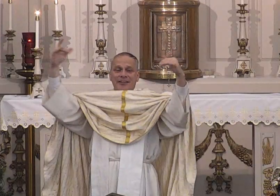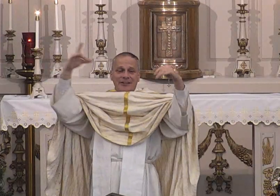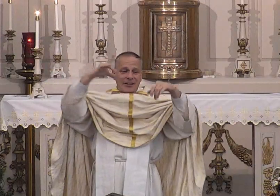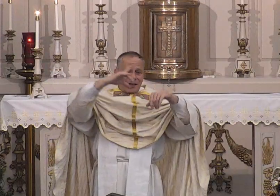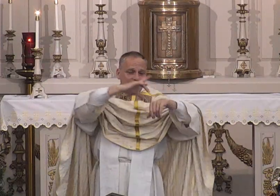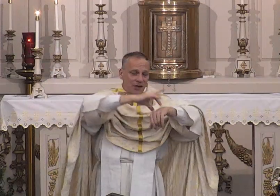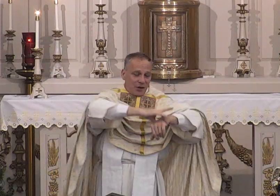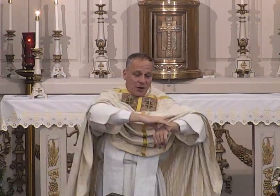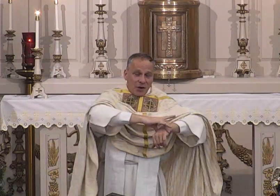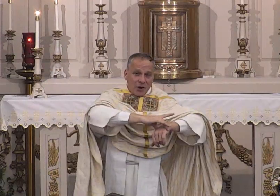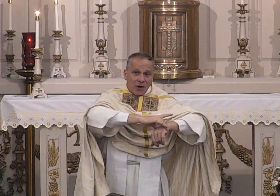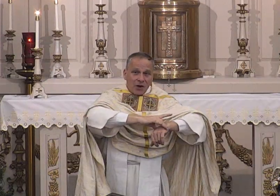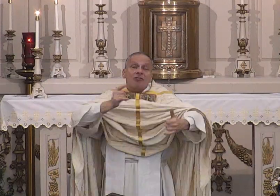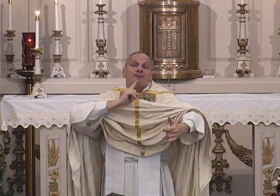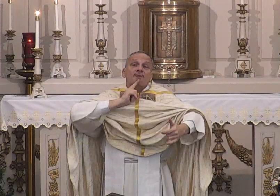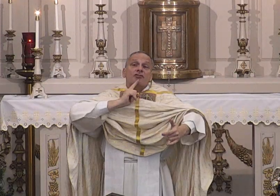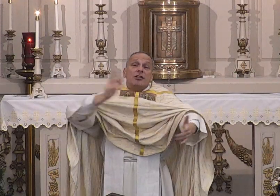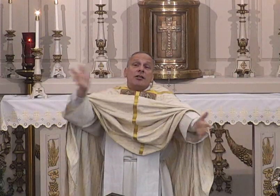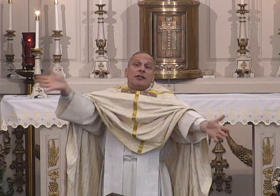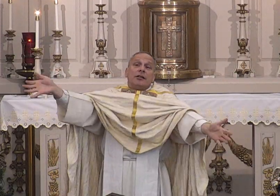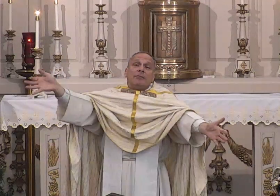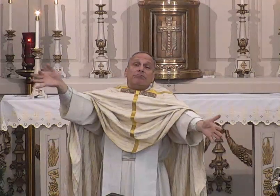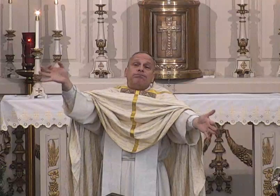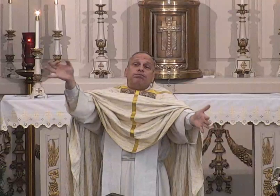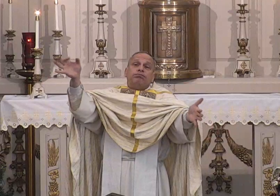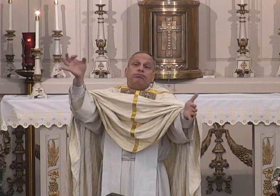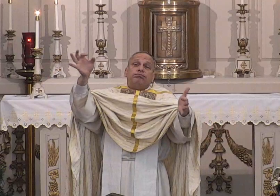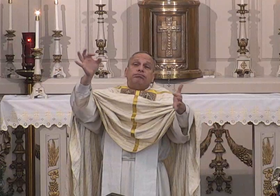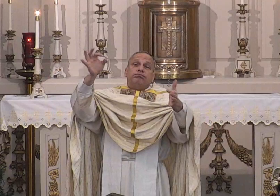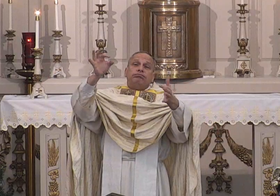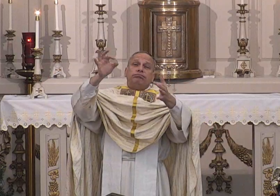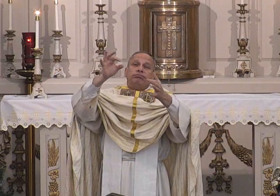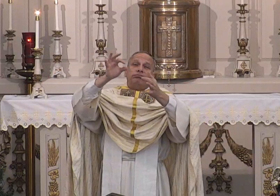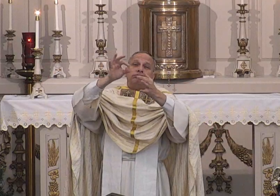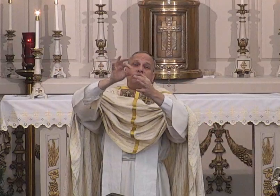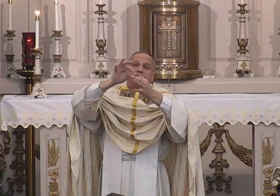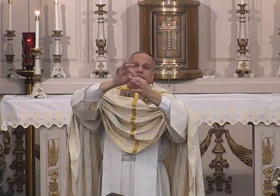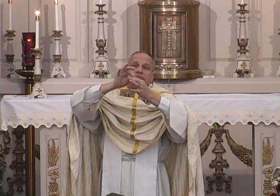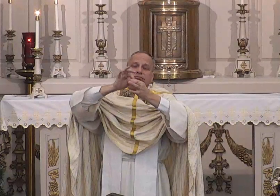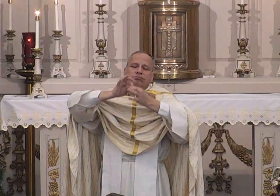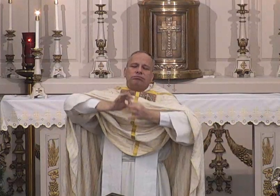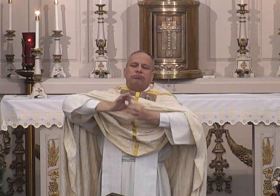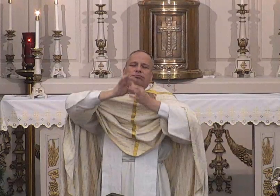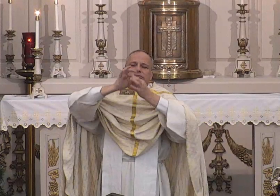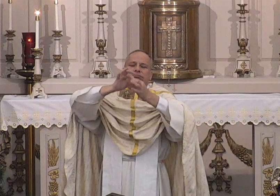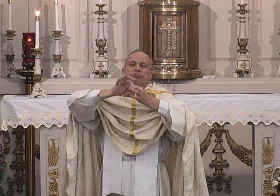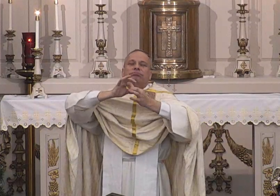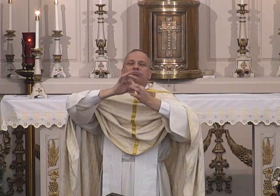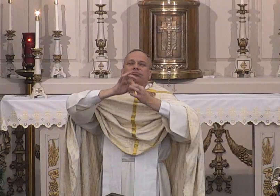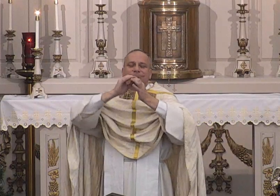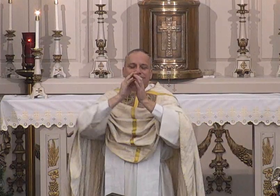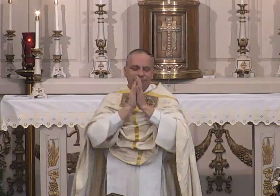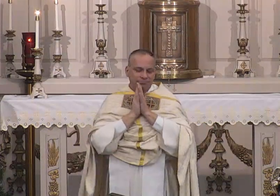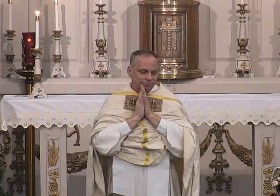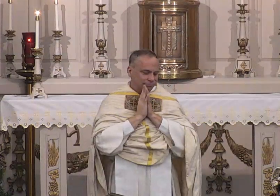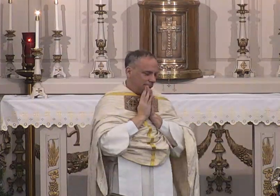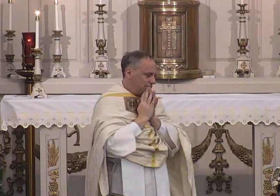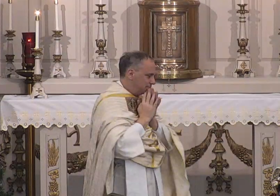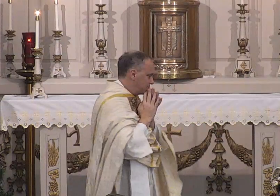And she, as the mother of God, shows how heaven and earth are reconciled.